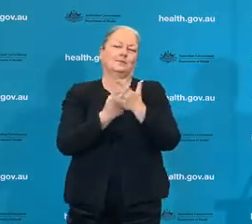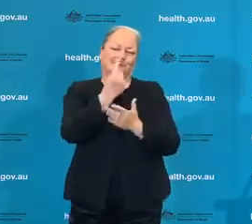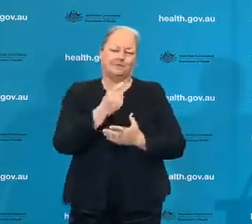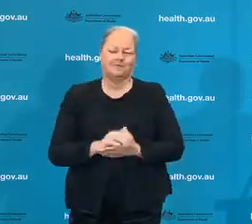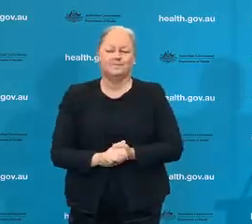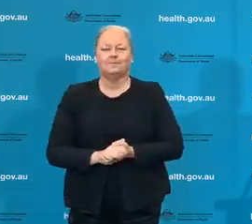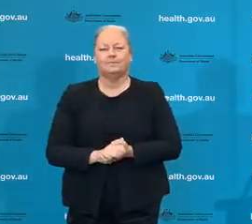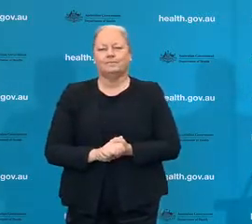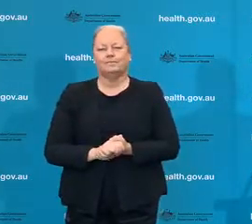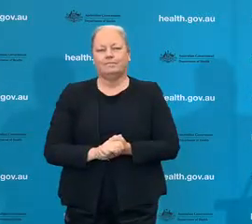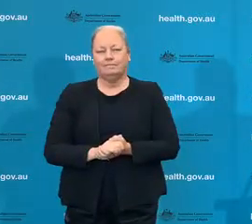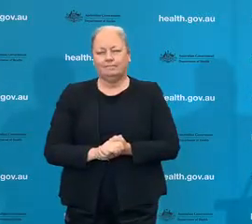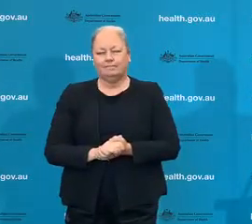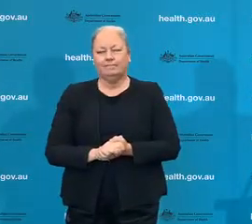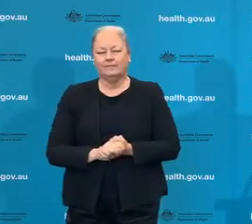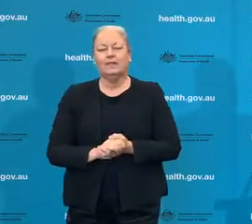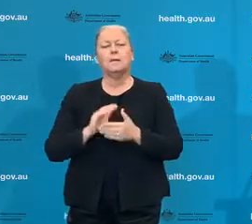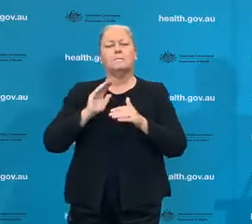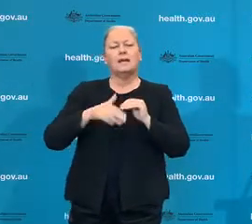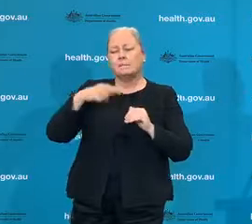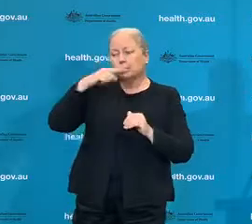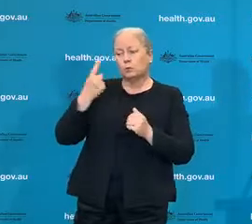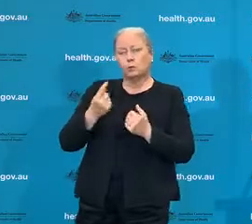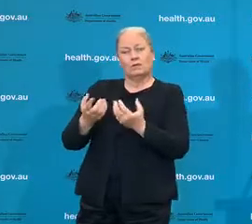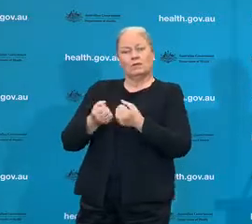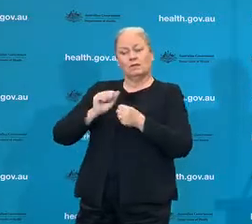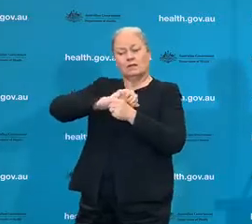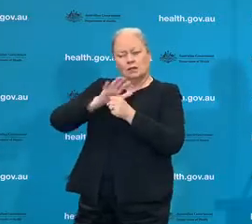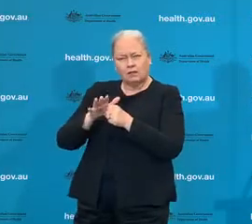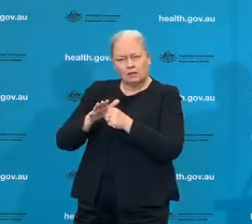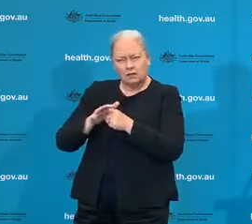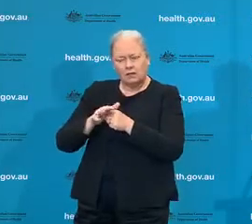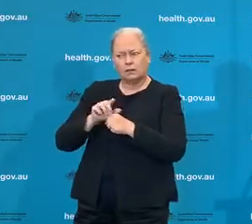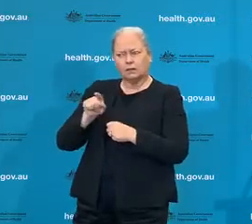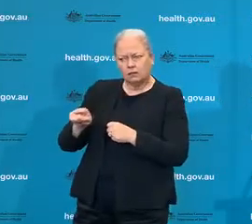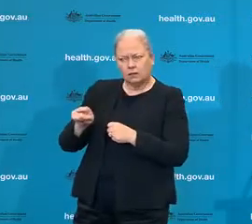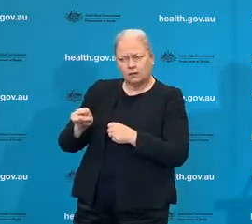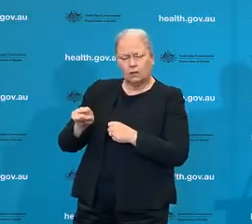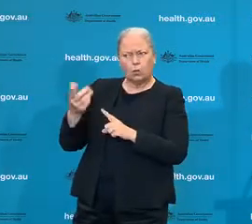With regard to contact tracing, there's been a lot of discussion in the past few days about what